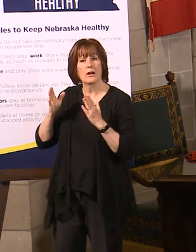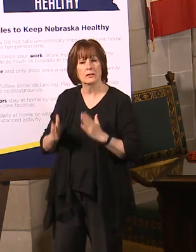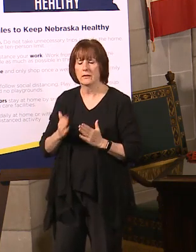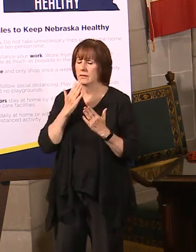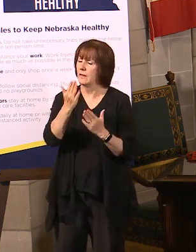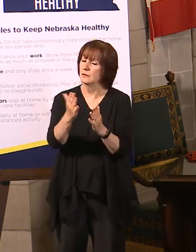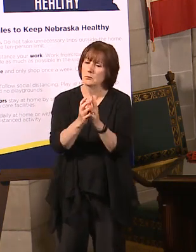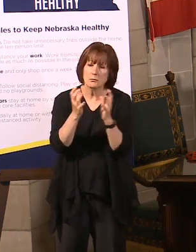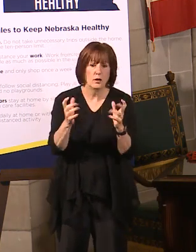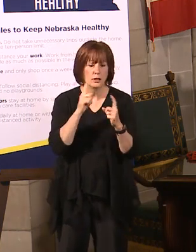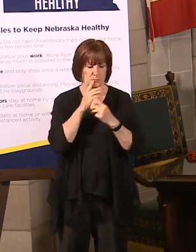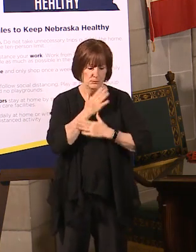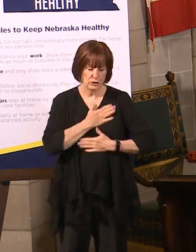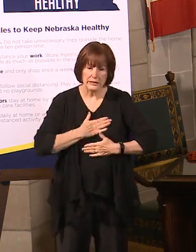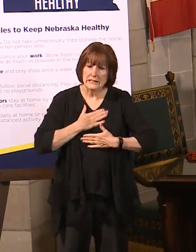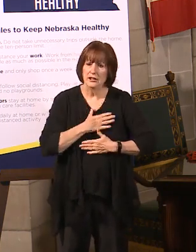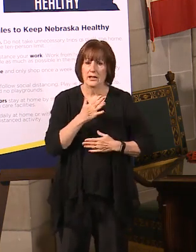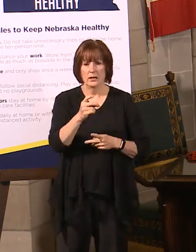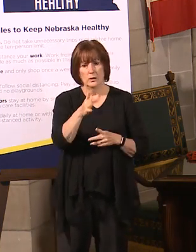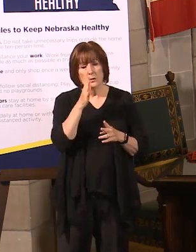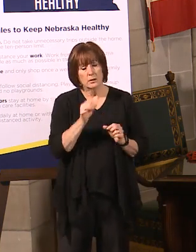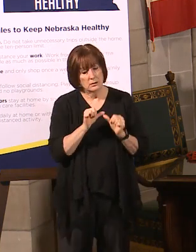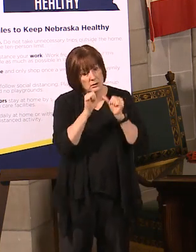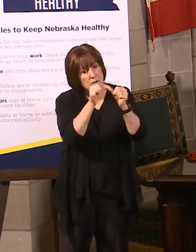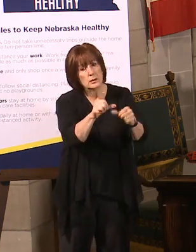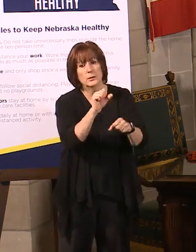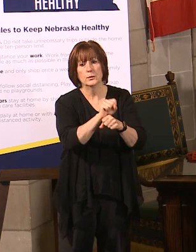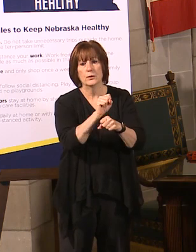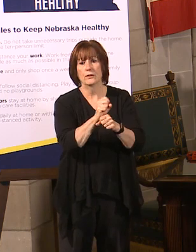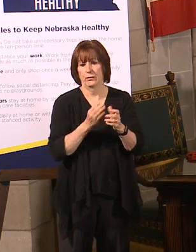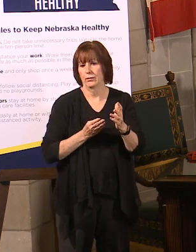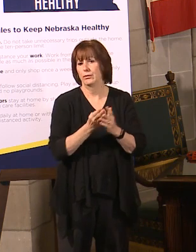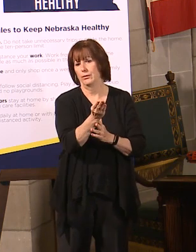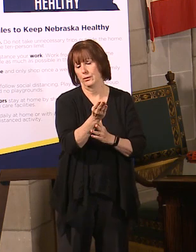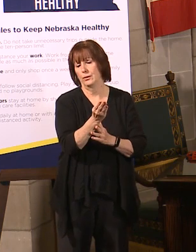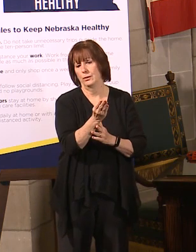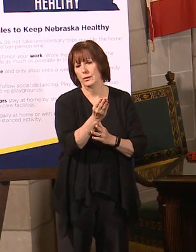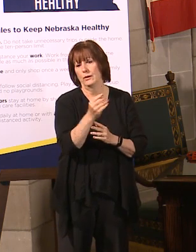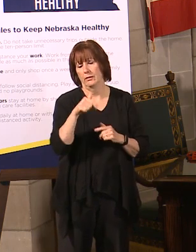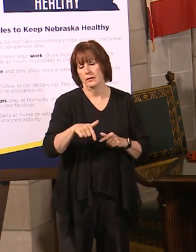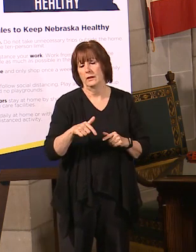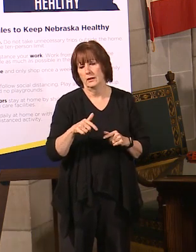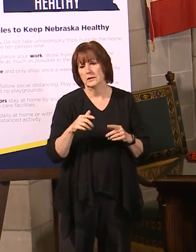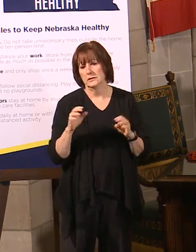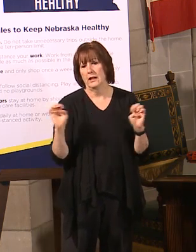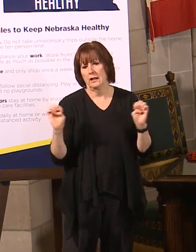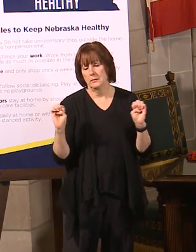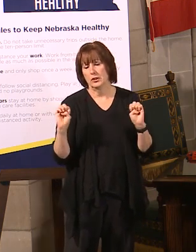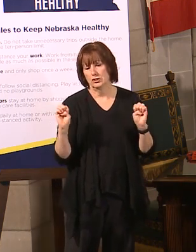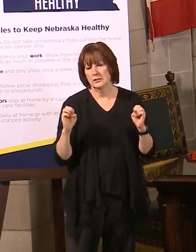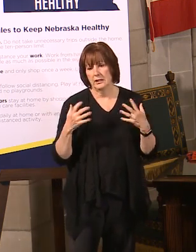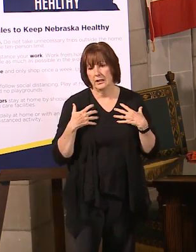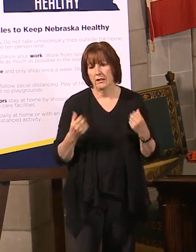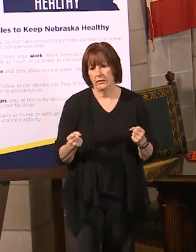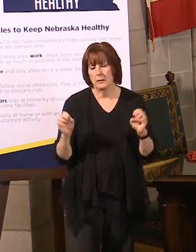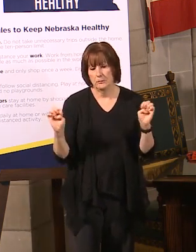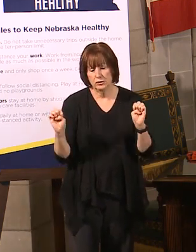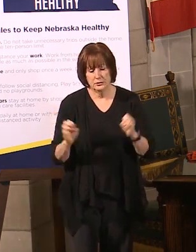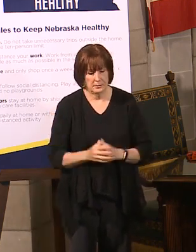appreciate everything you're doing and will continue to do as we work our way through this public health emergency. So thanks again to all our nurses out